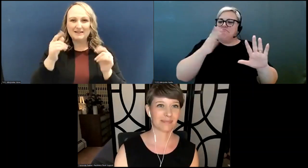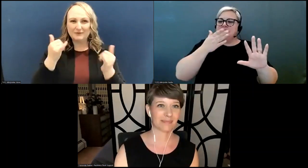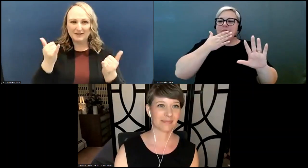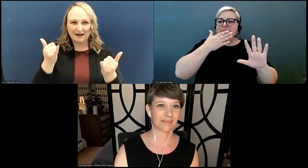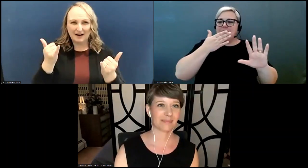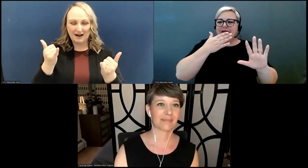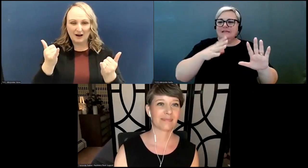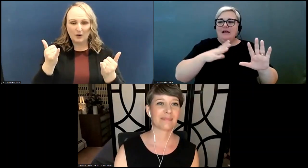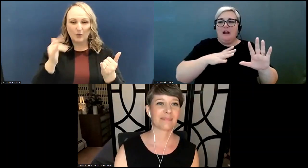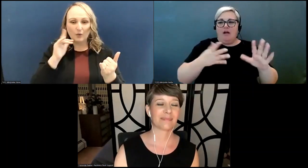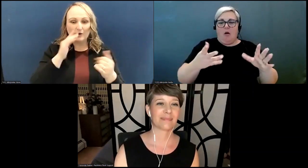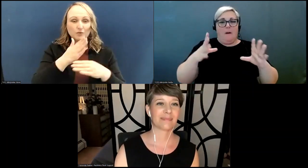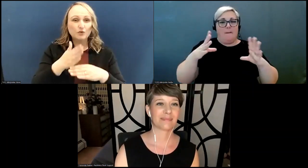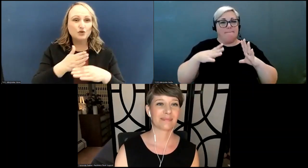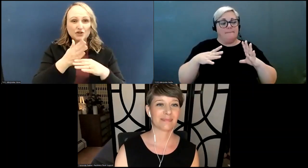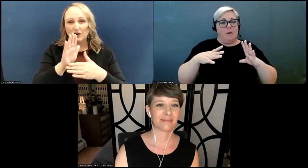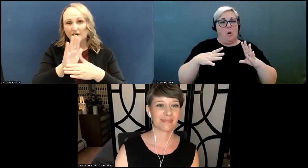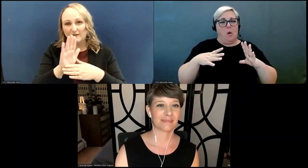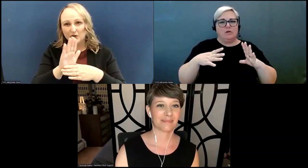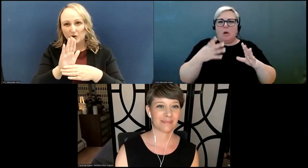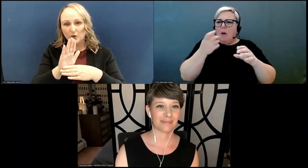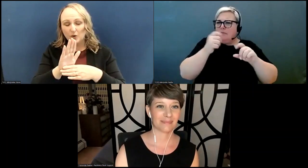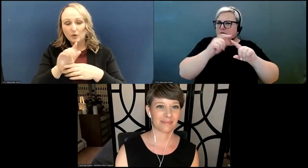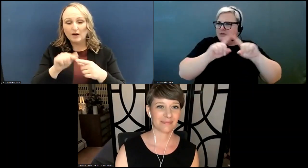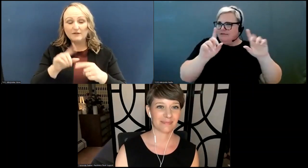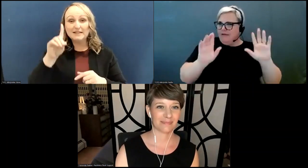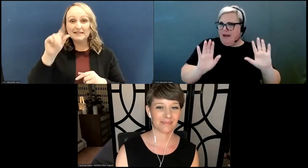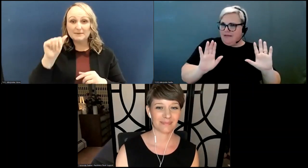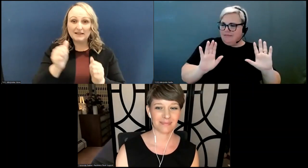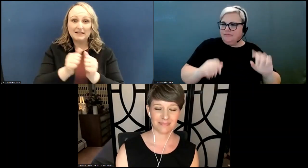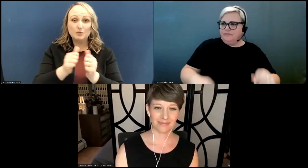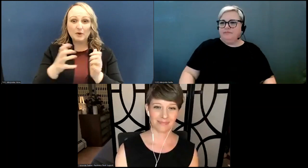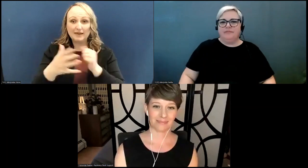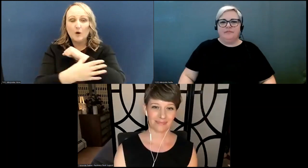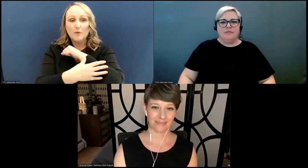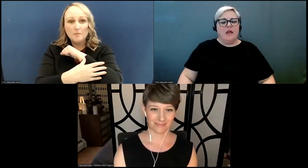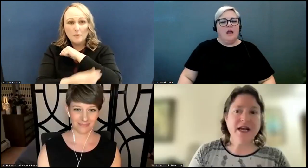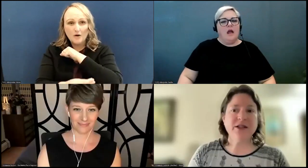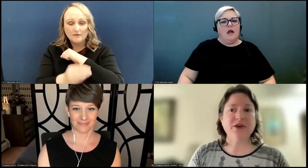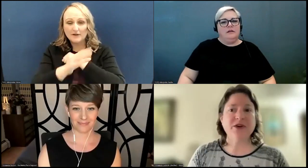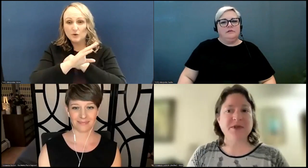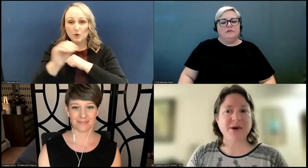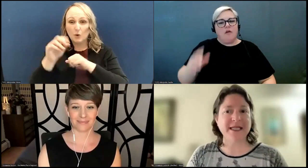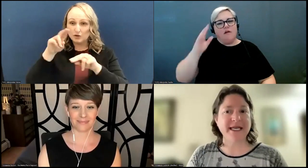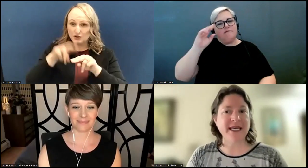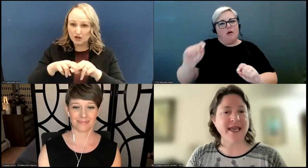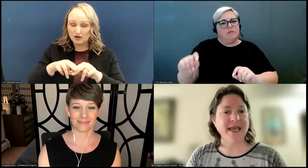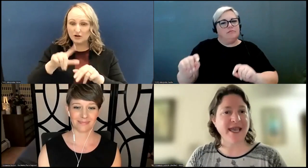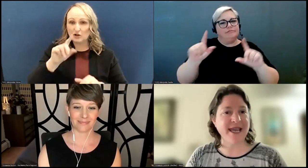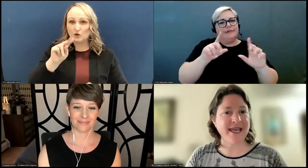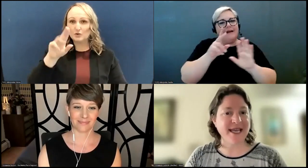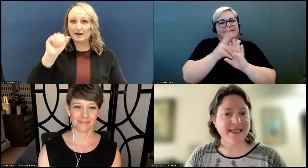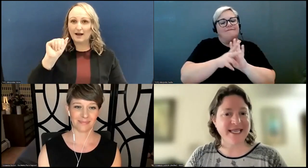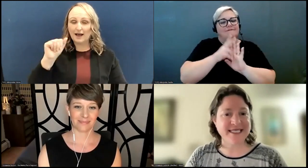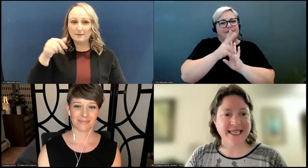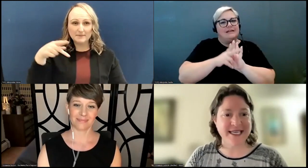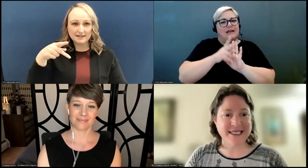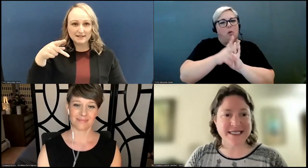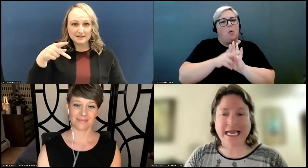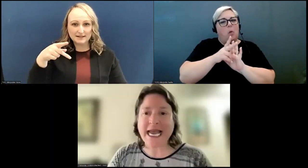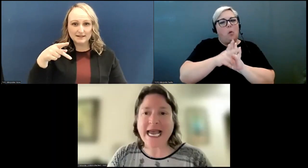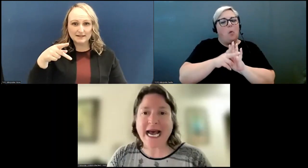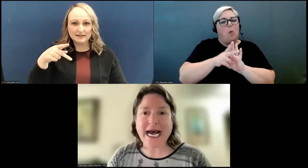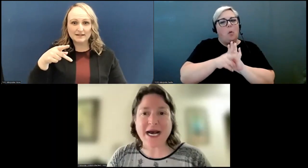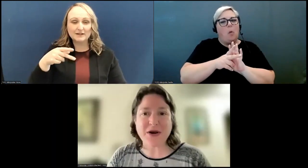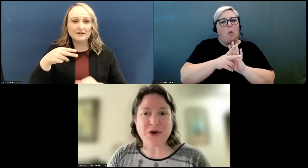to share a video of the Disability Without Poverty co-chair, Luca Patuelli, aka Lazy